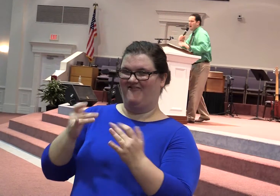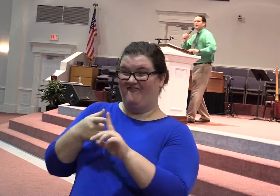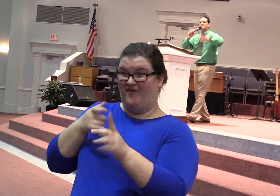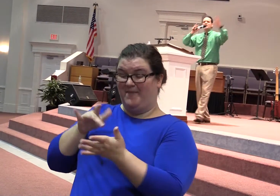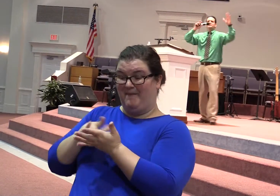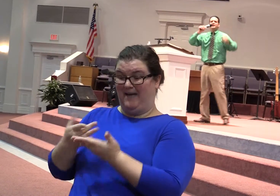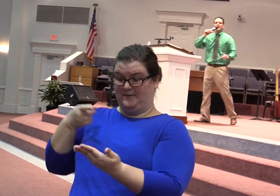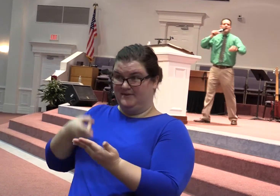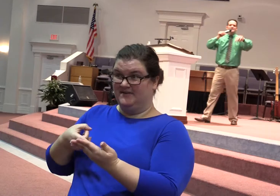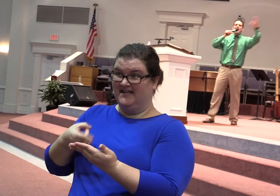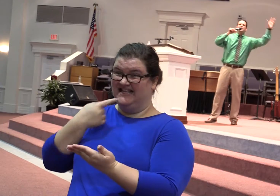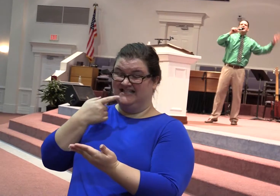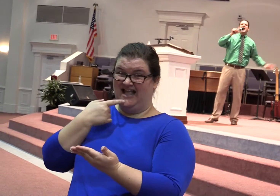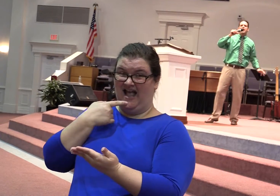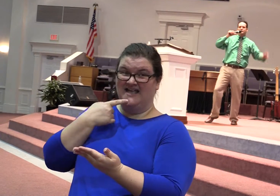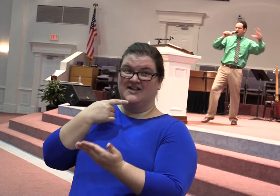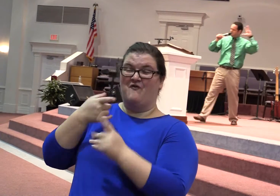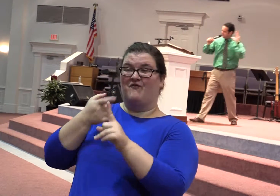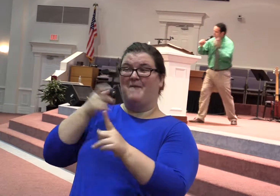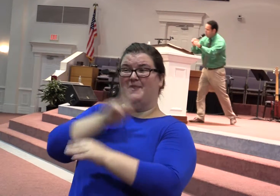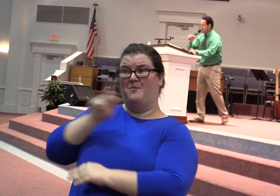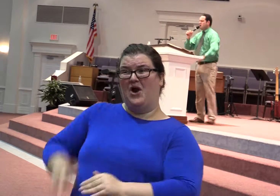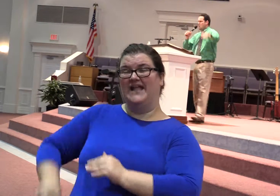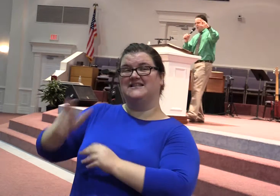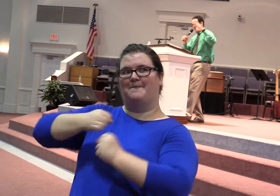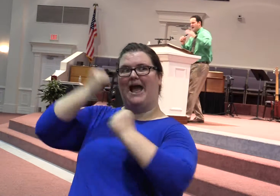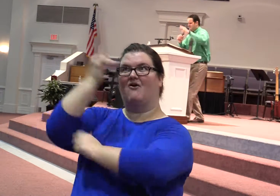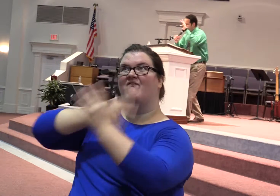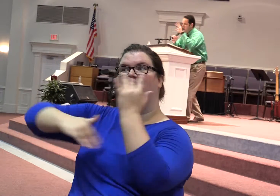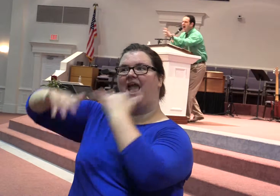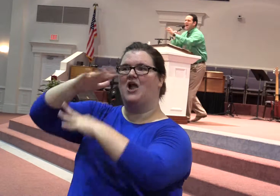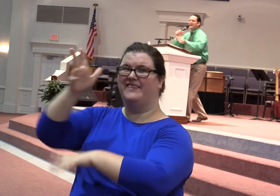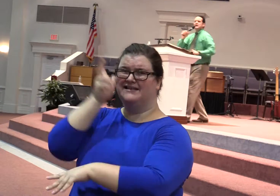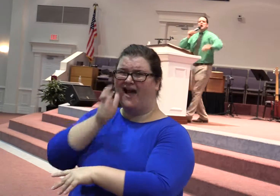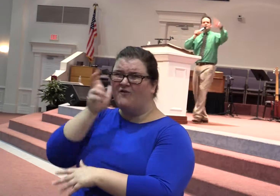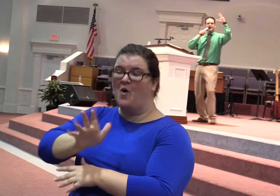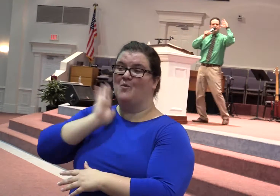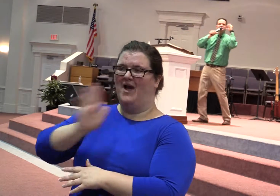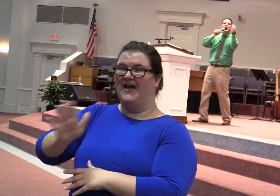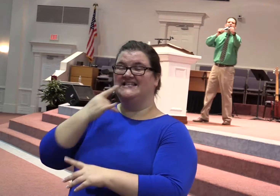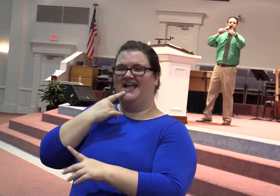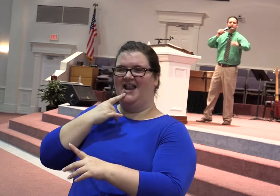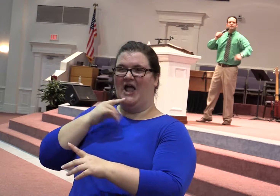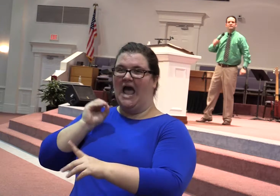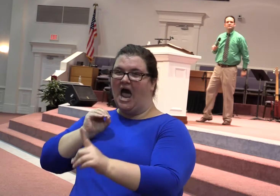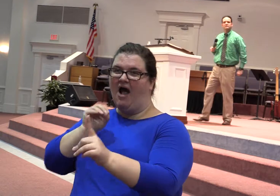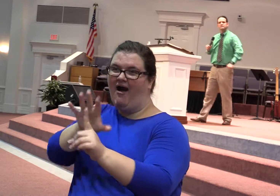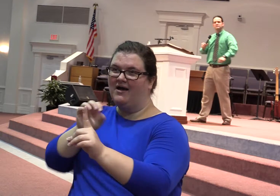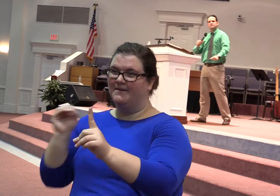Floating around the prince of the power of the air is going to be floating with a variety of different